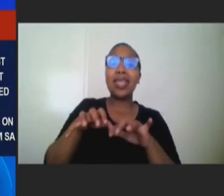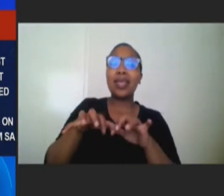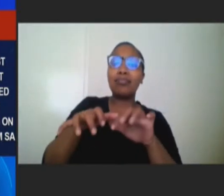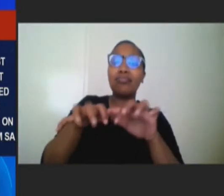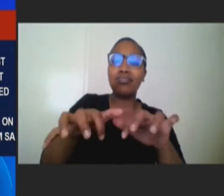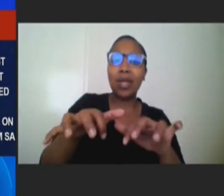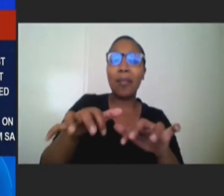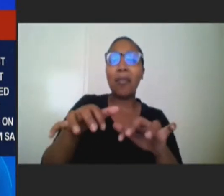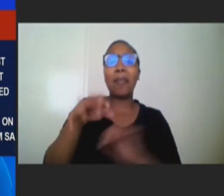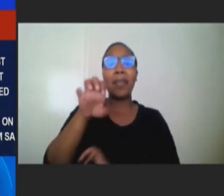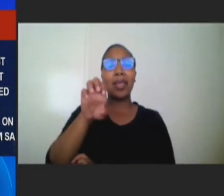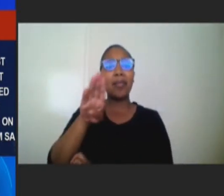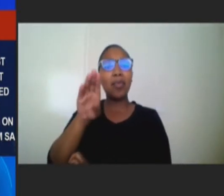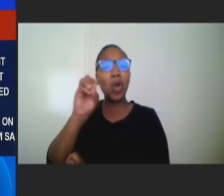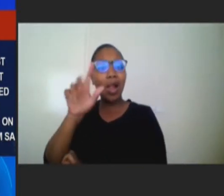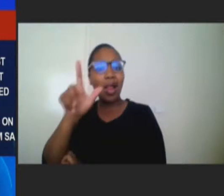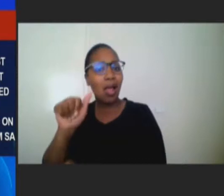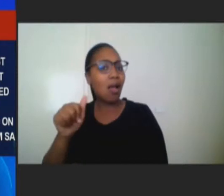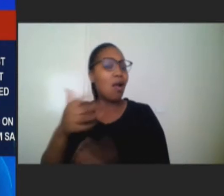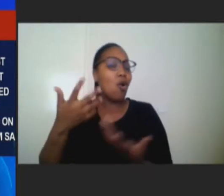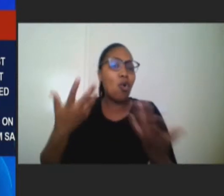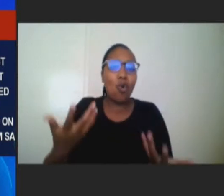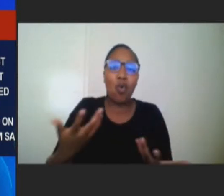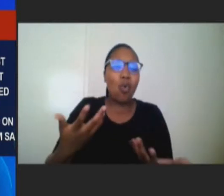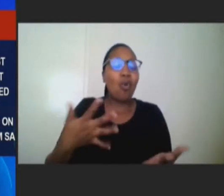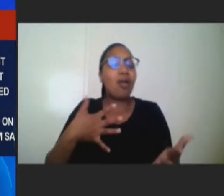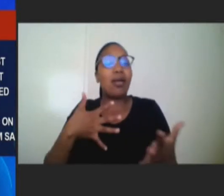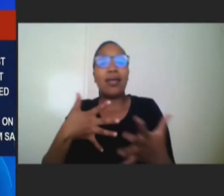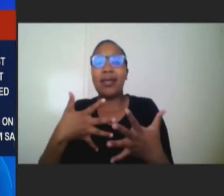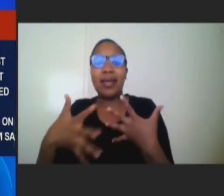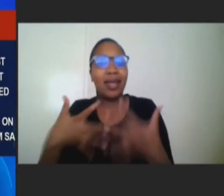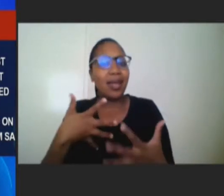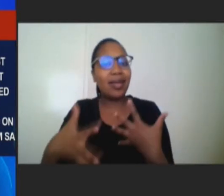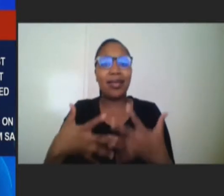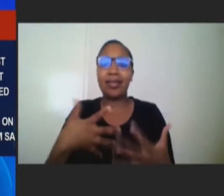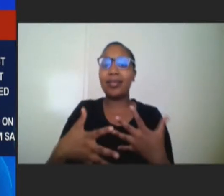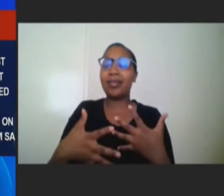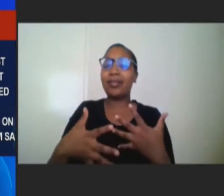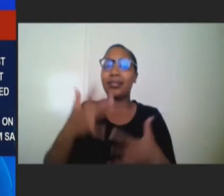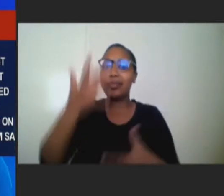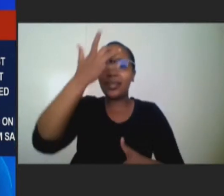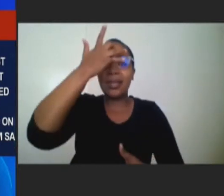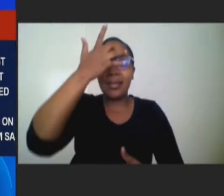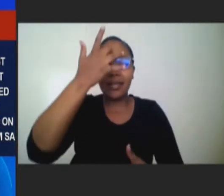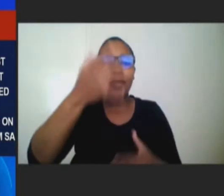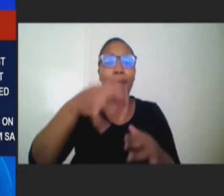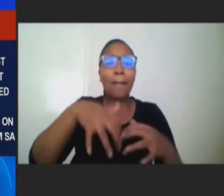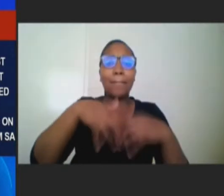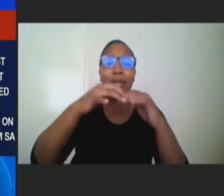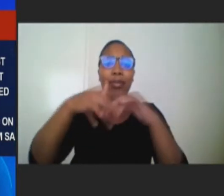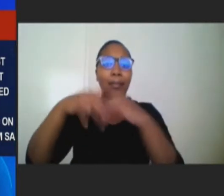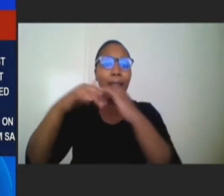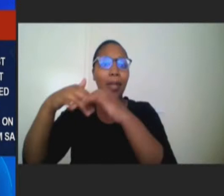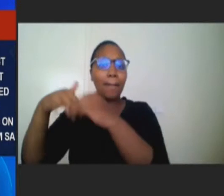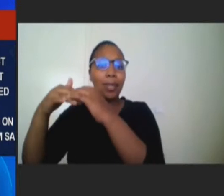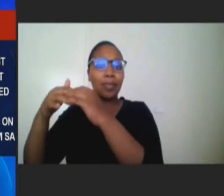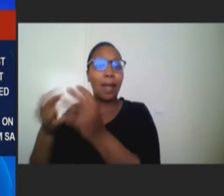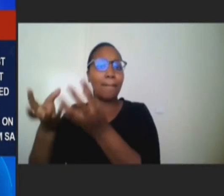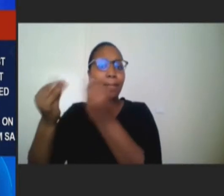it's an outbreak of typhoid or any other